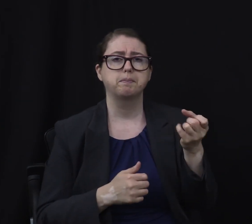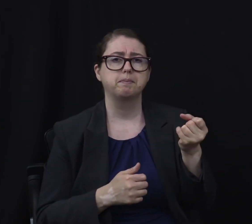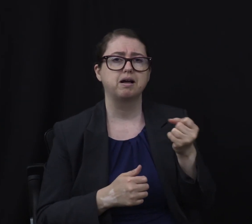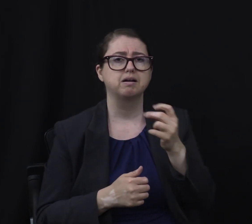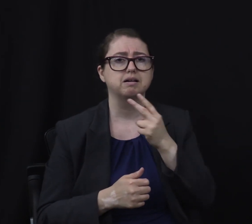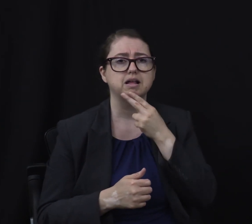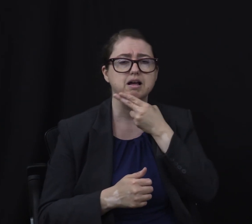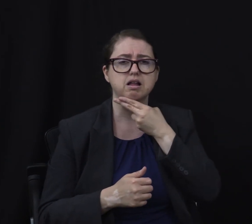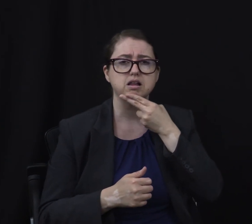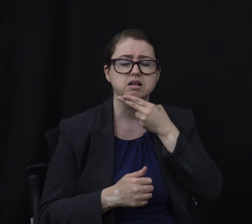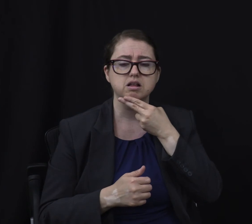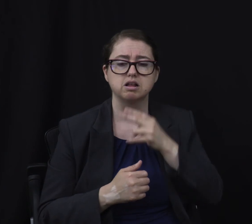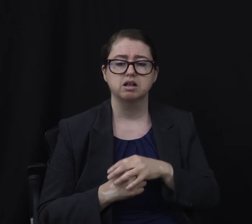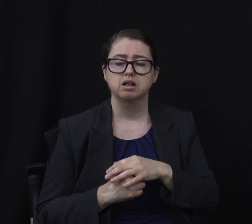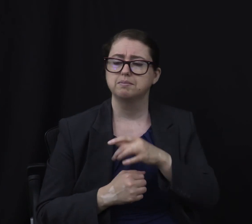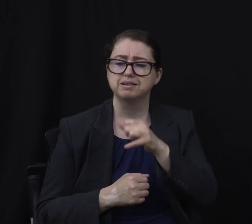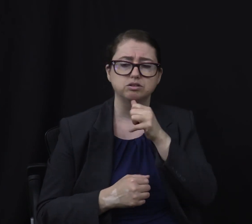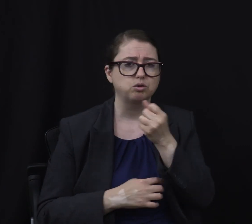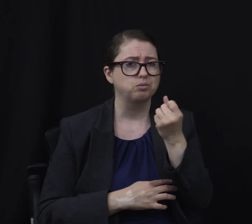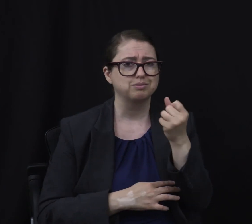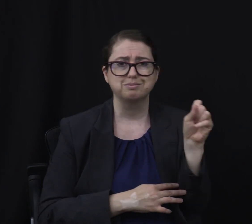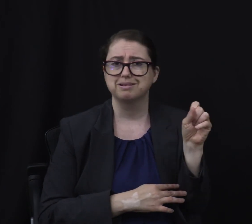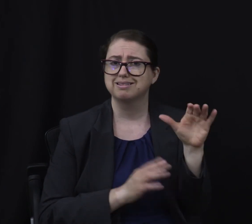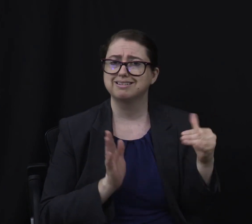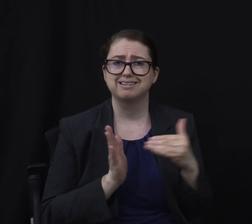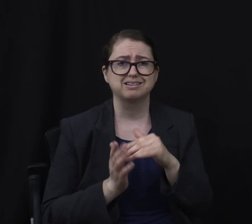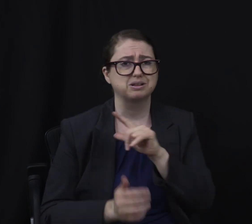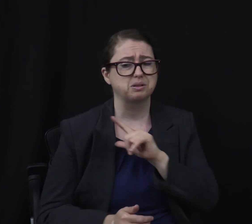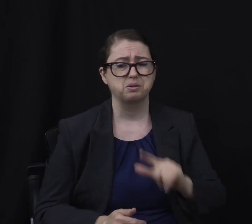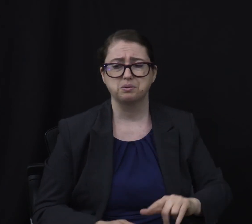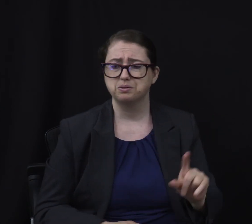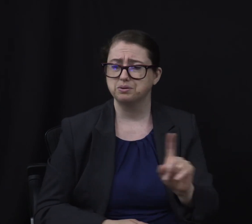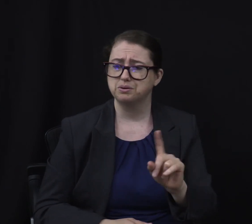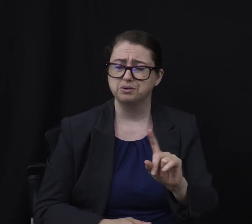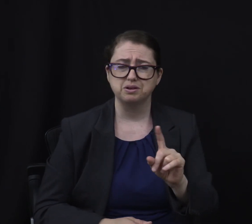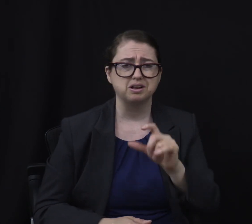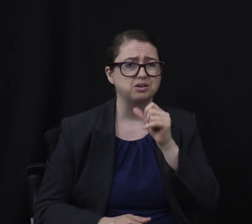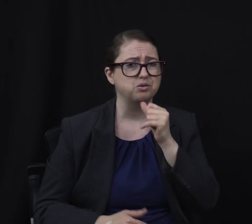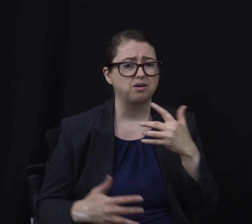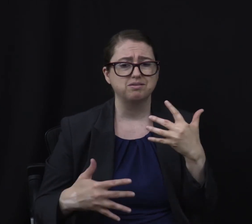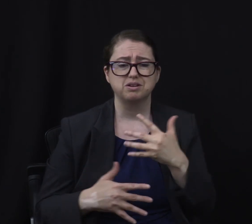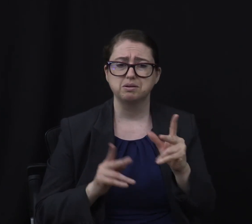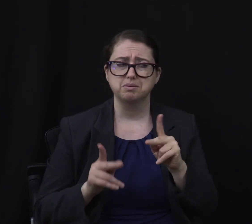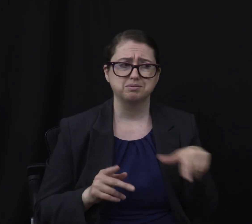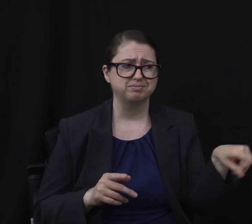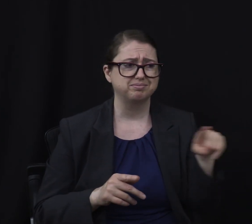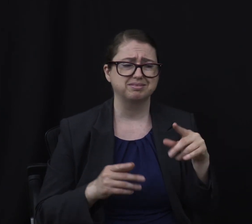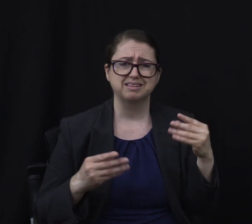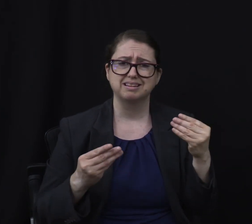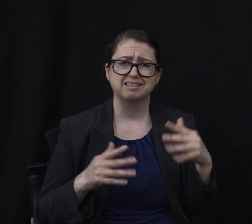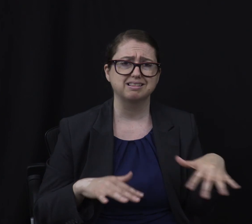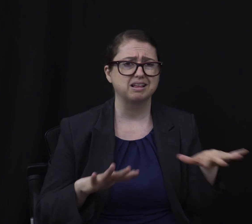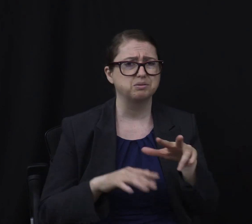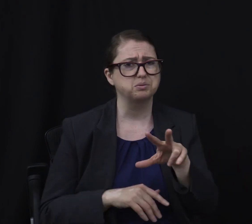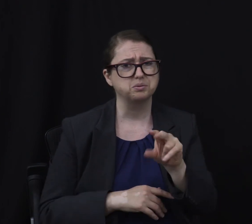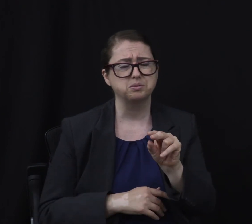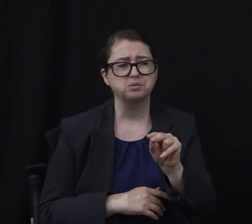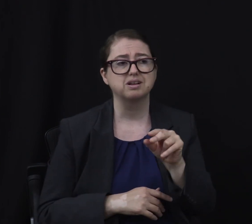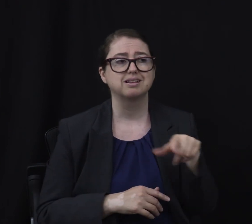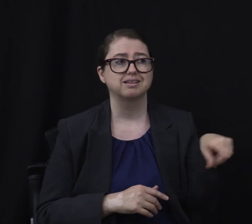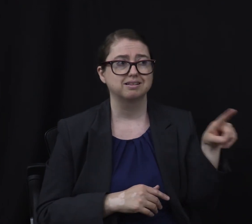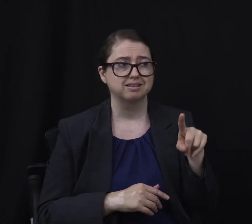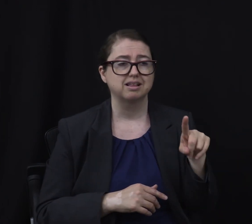not rebel against the Lord, nor fear the people of the land, for they are our bread. Their protection